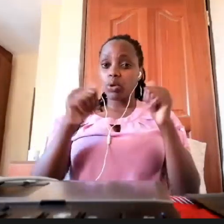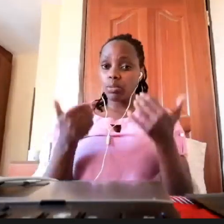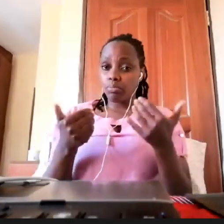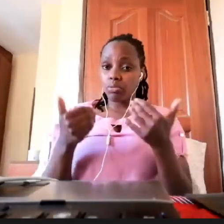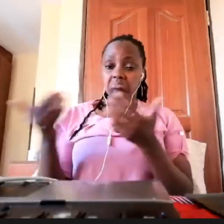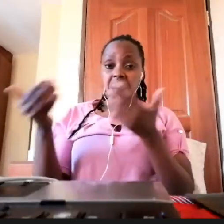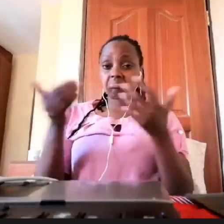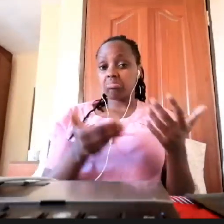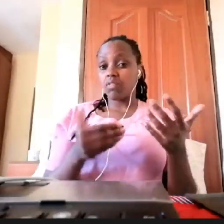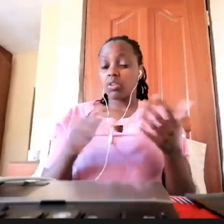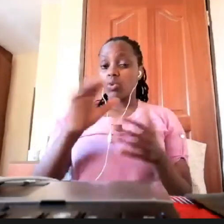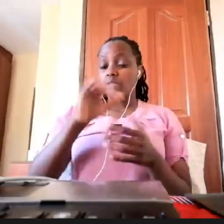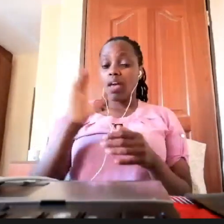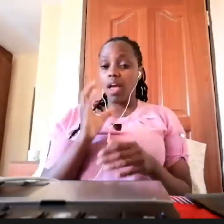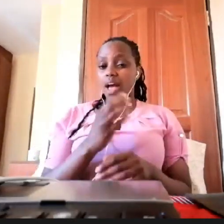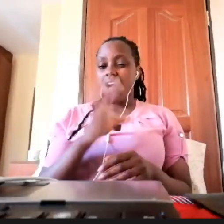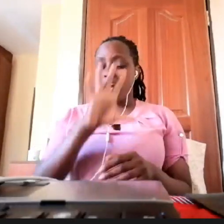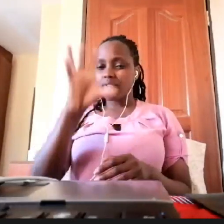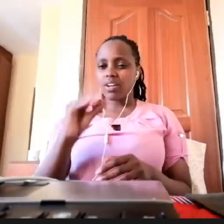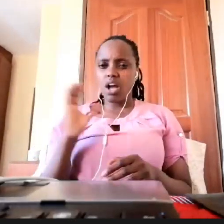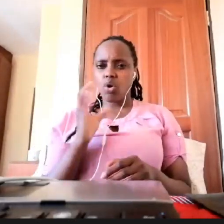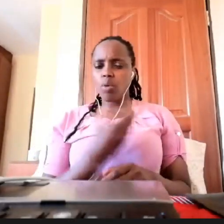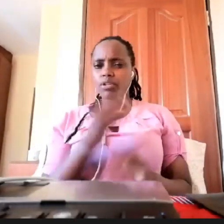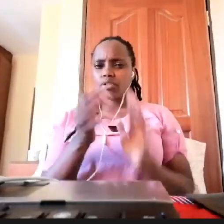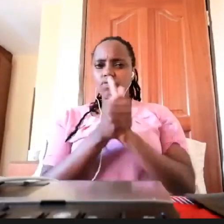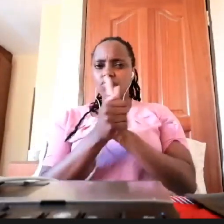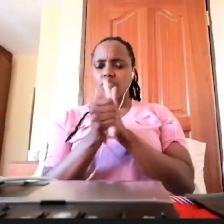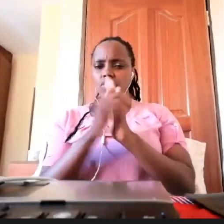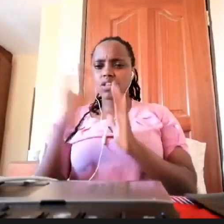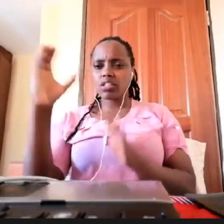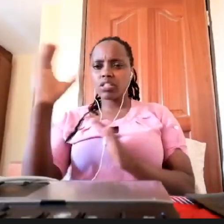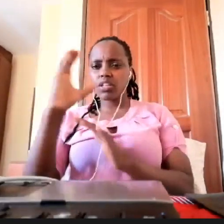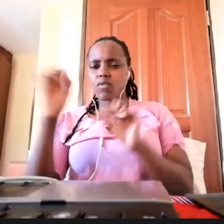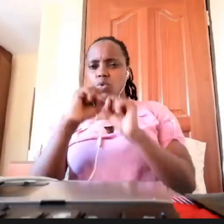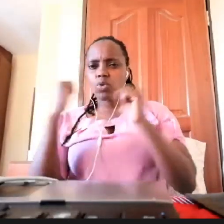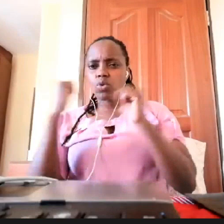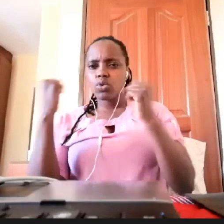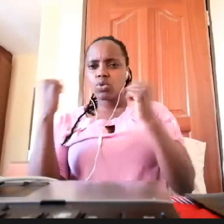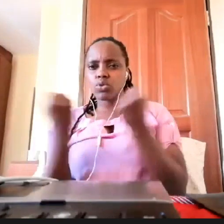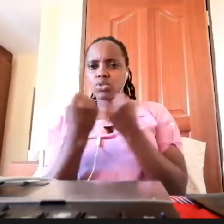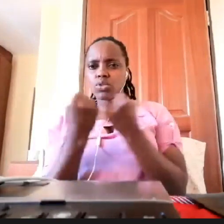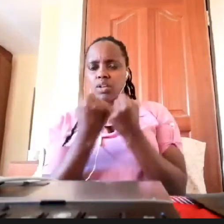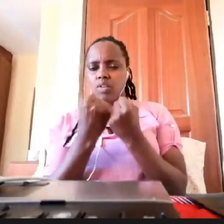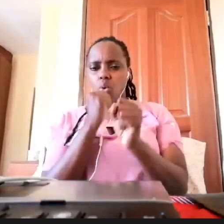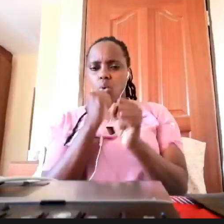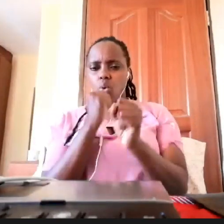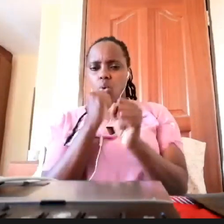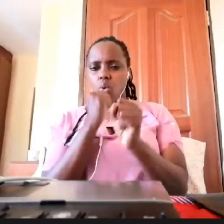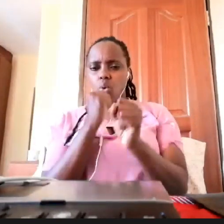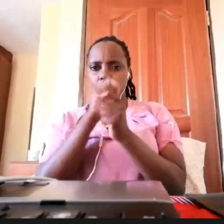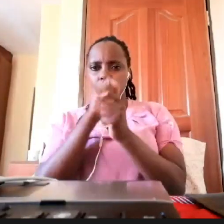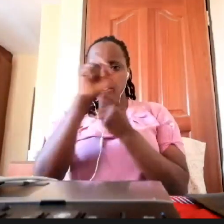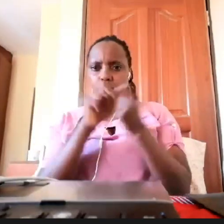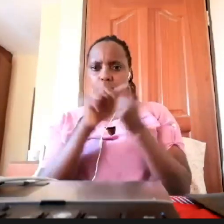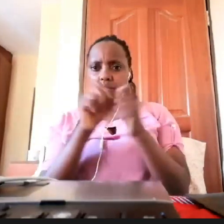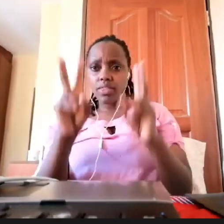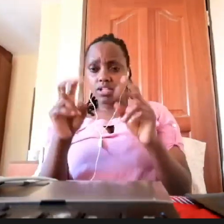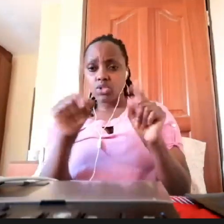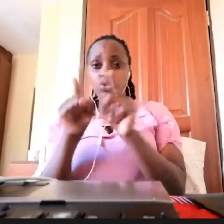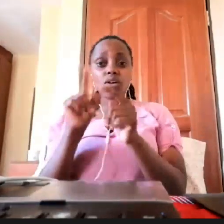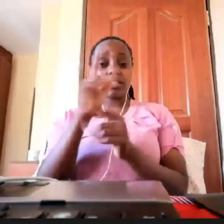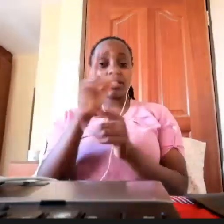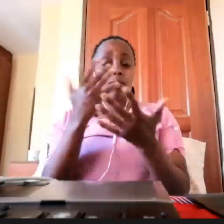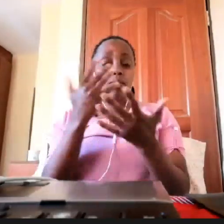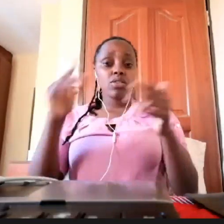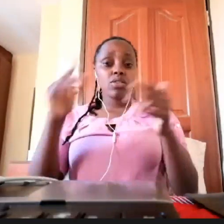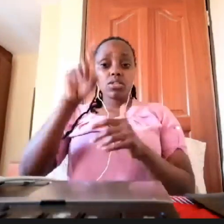bring to the attention of the African Committee of Experts as civil society organizations working practically on these issues. These are also some of the things that we might